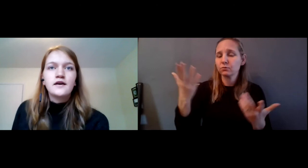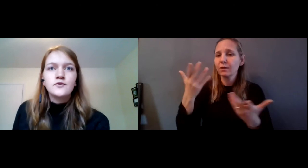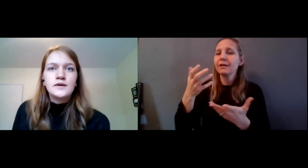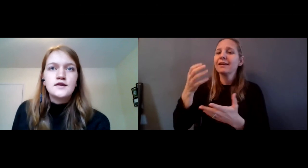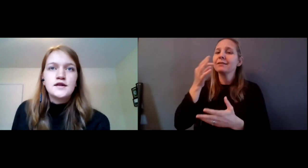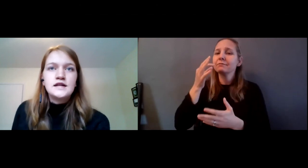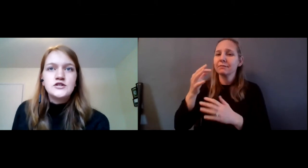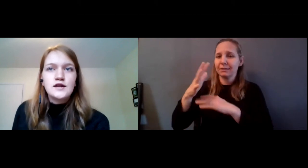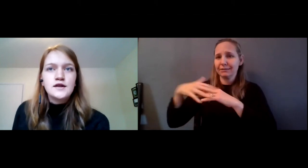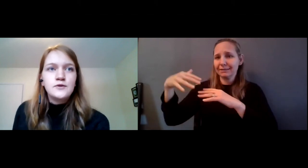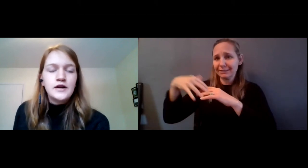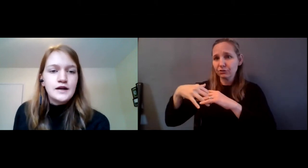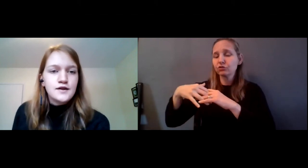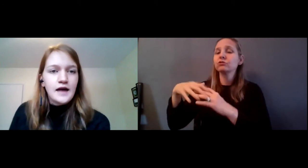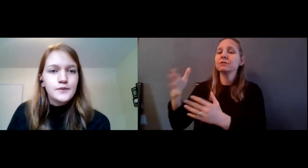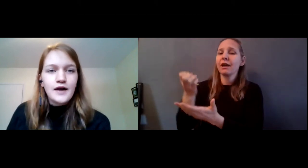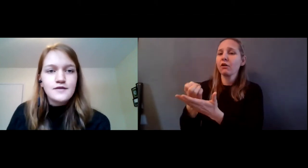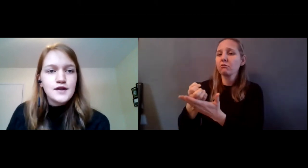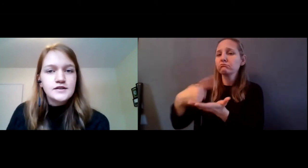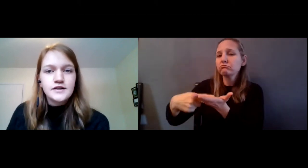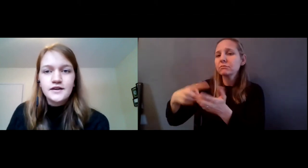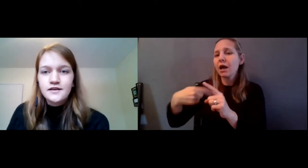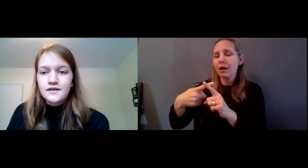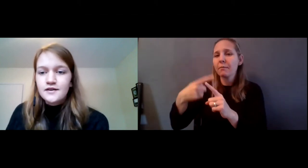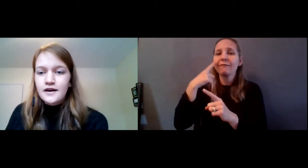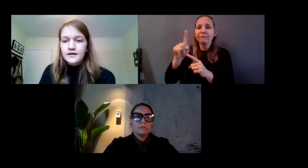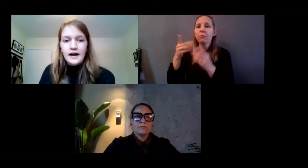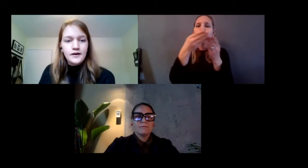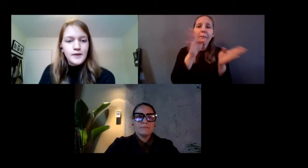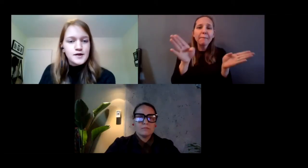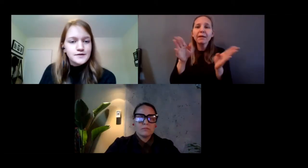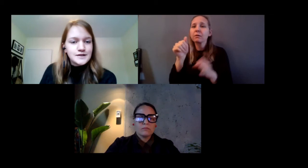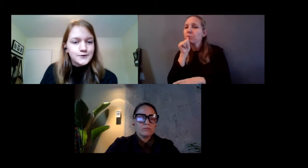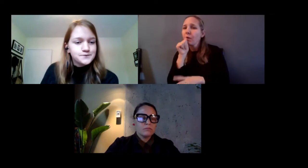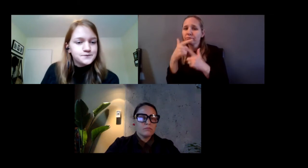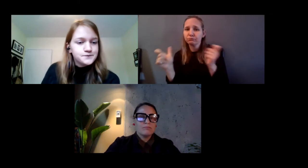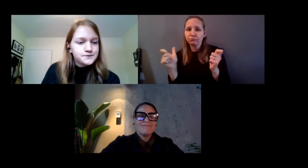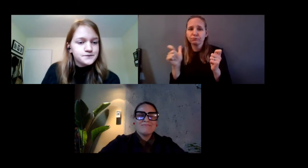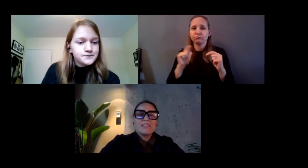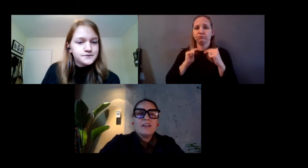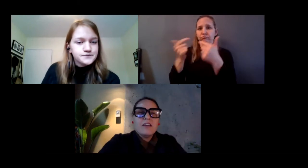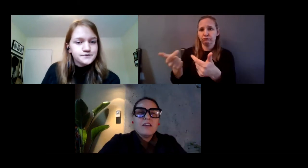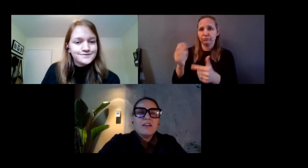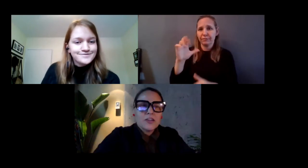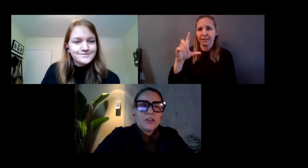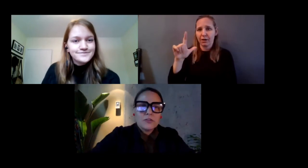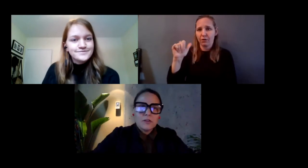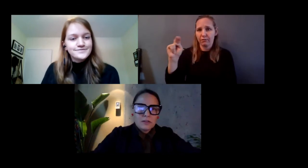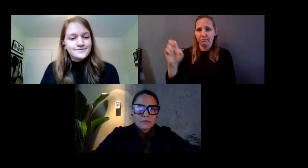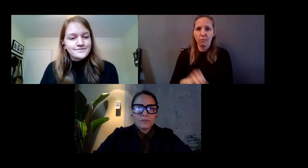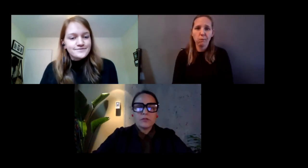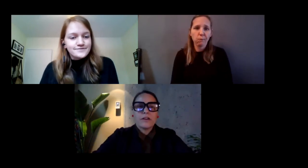public governments, Indigenous communities, and the private sector. Caroline, I'll pass it off to you. Thank